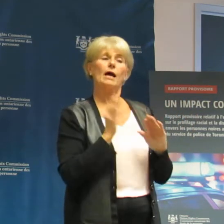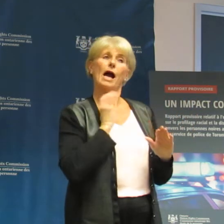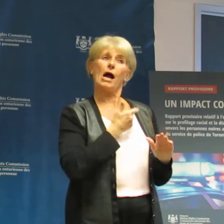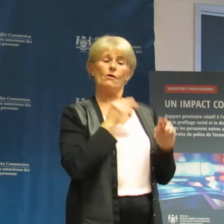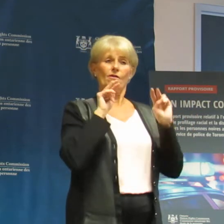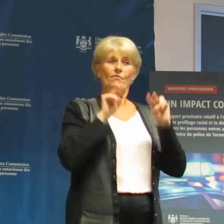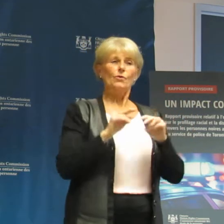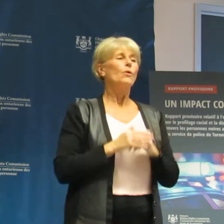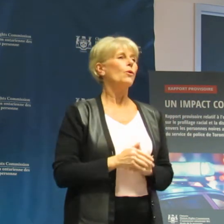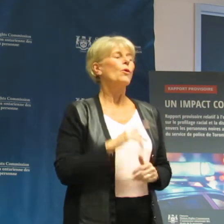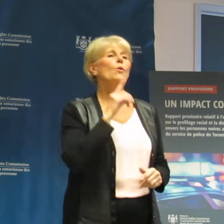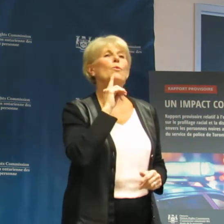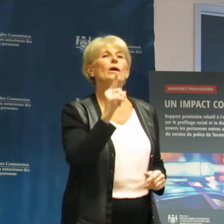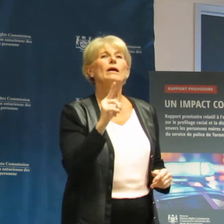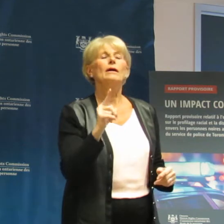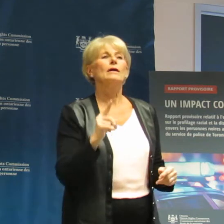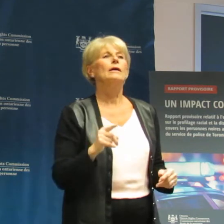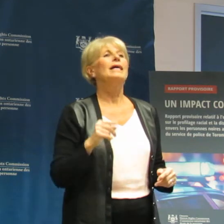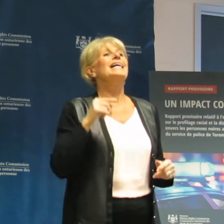This is